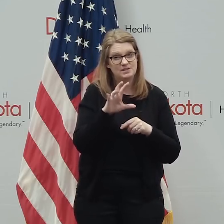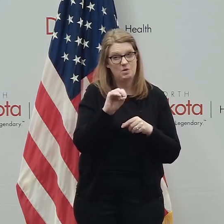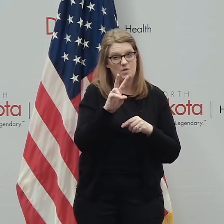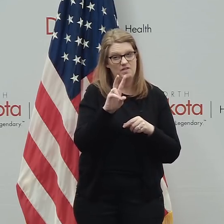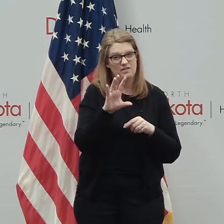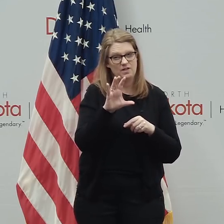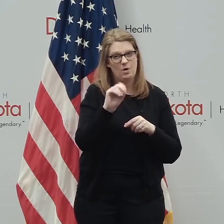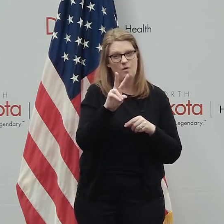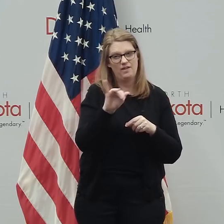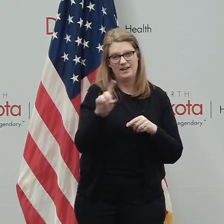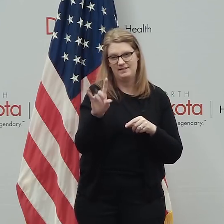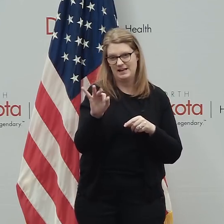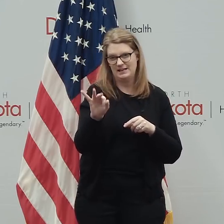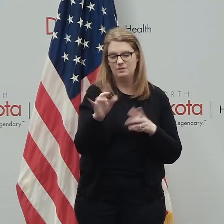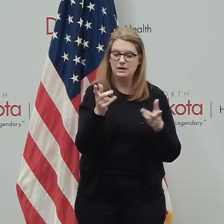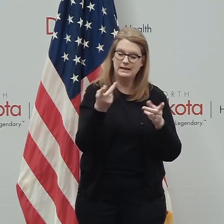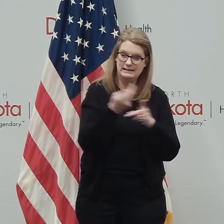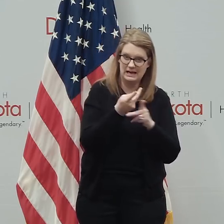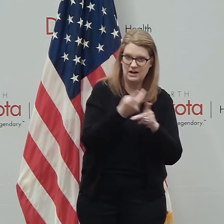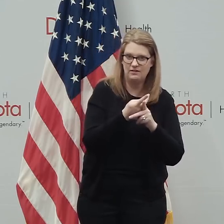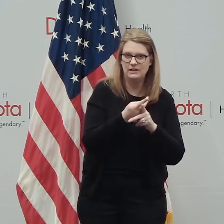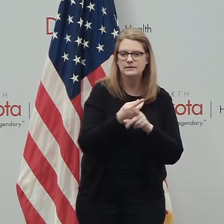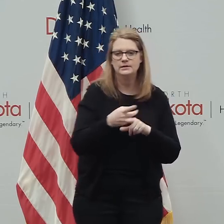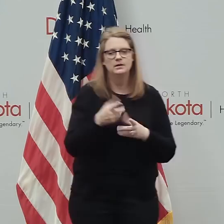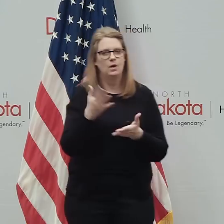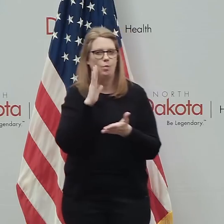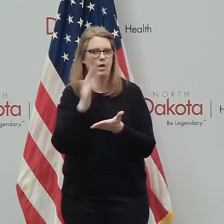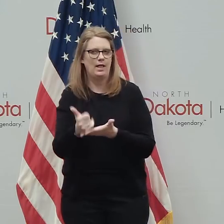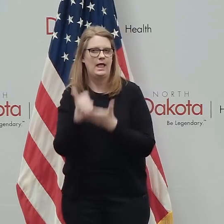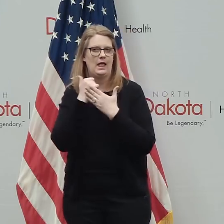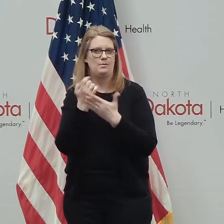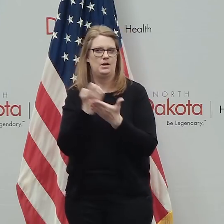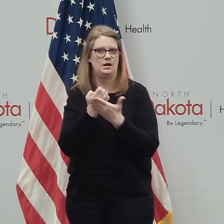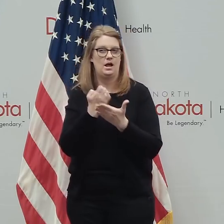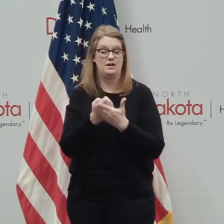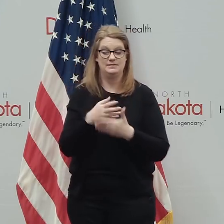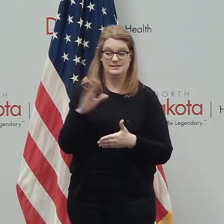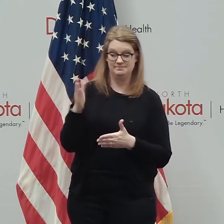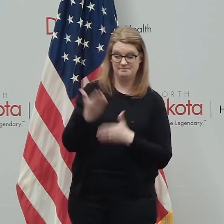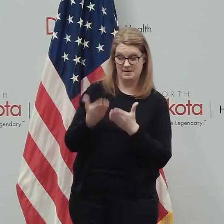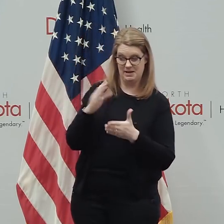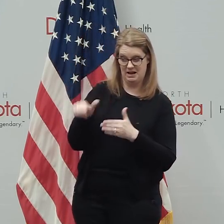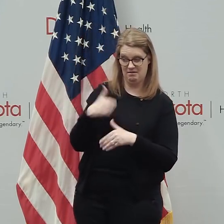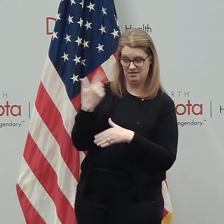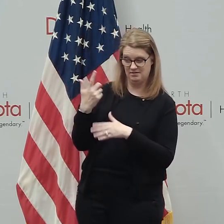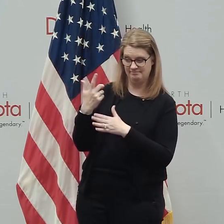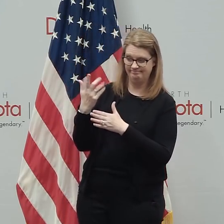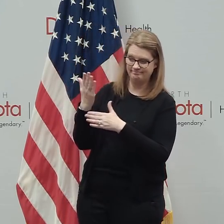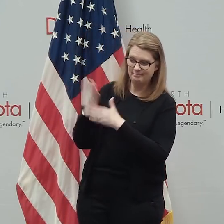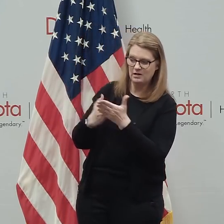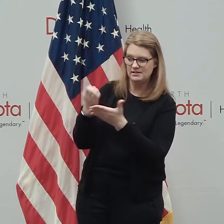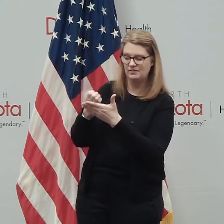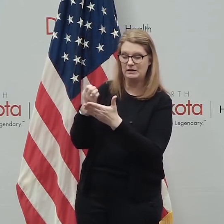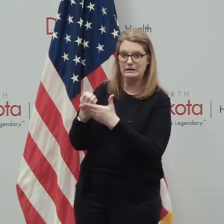again, help North Dakota's economy this summer when we're challenged in other areas. And so, again, we'll